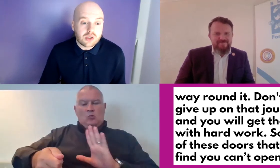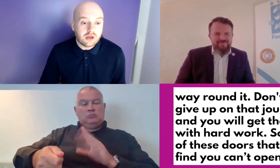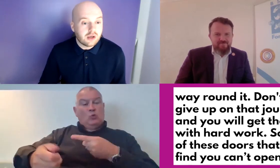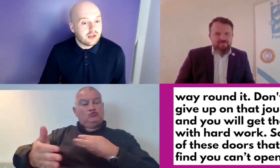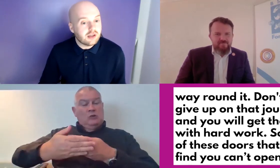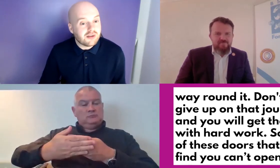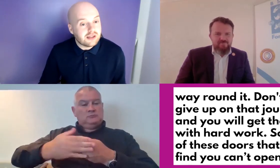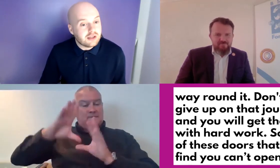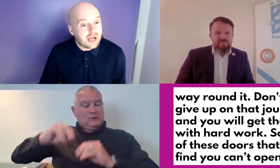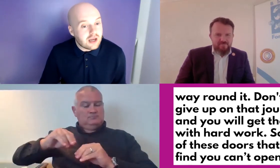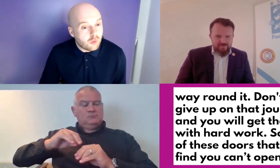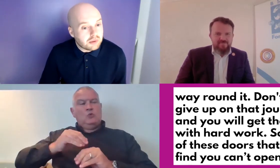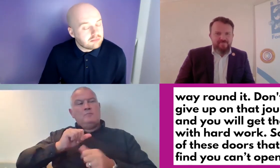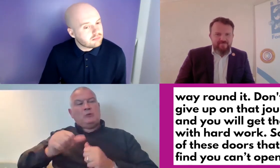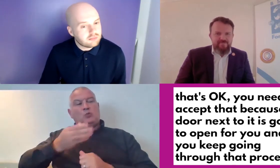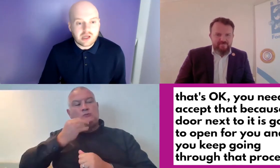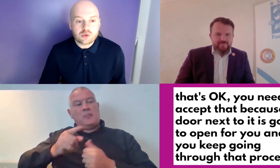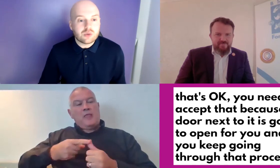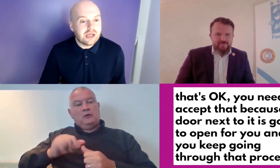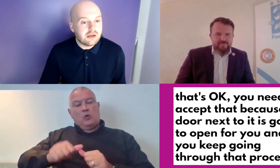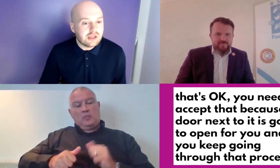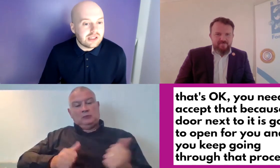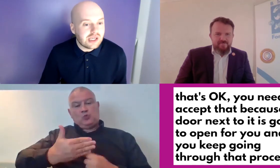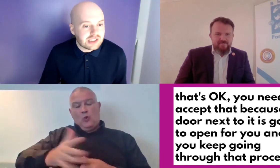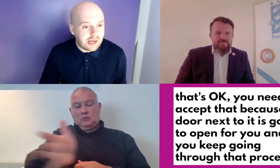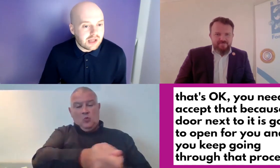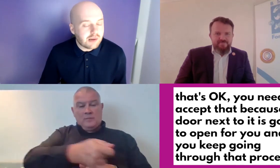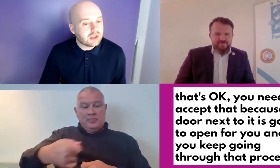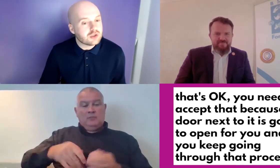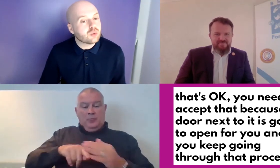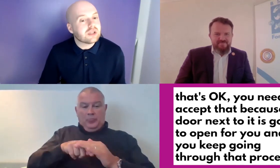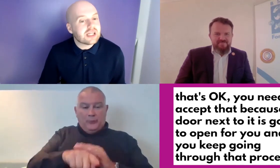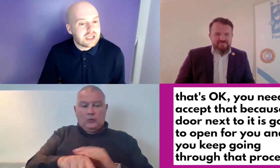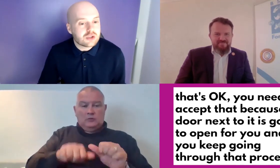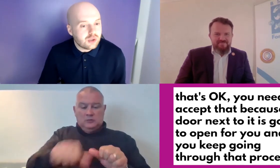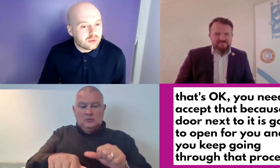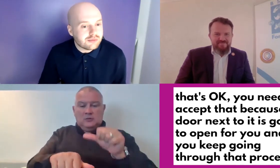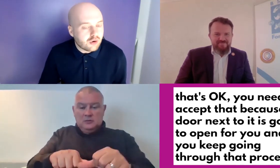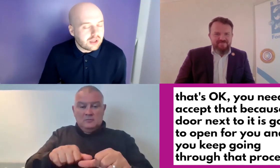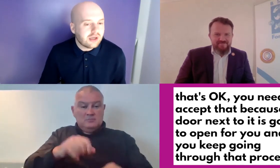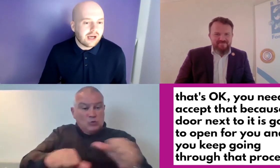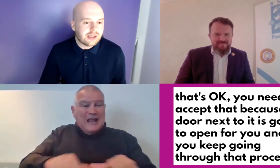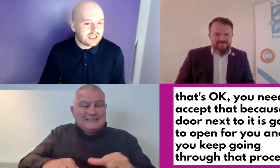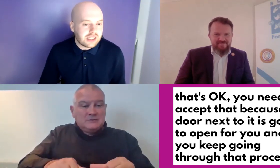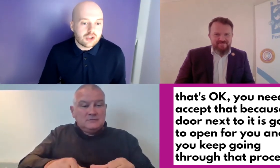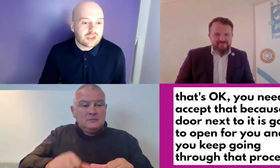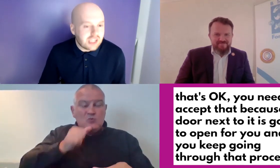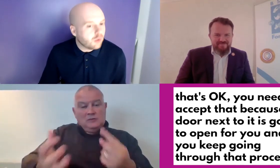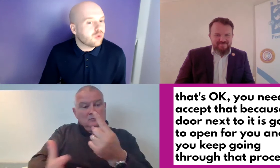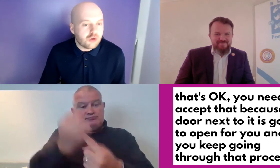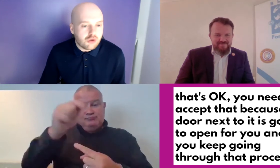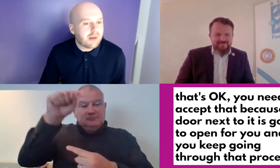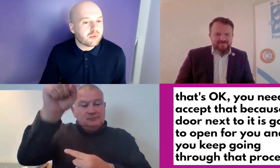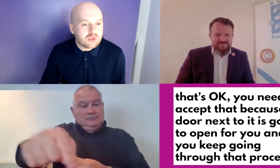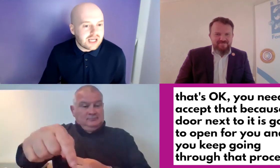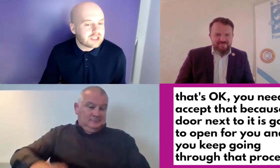doors that you find you can't open, that's okay. You need to accept that, because the door next to it's going to open for you. And as I said, you just keep going